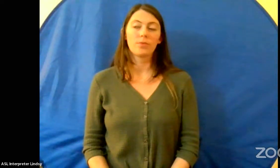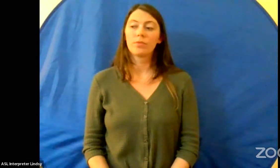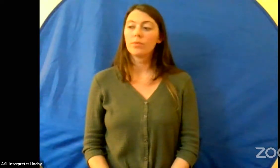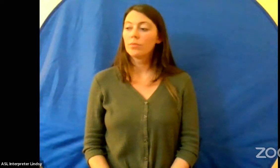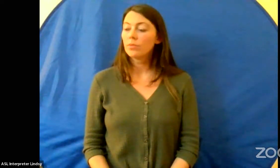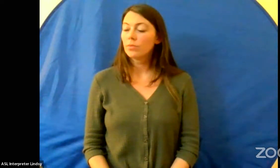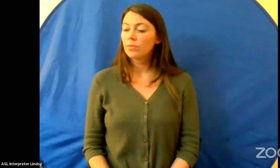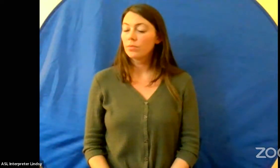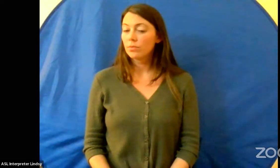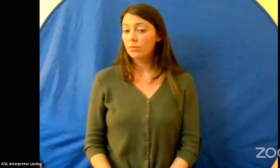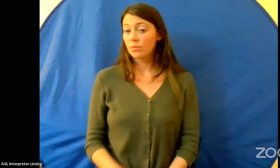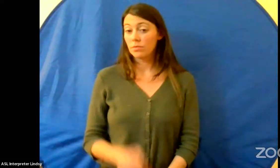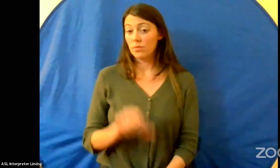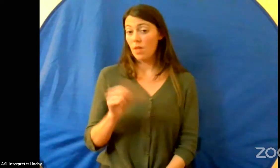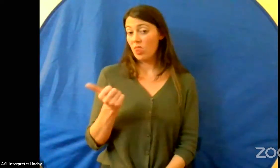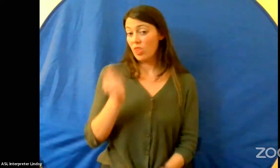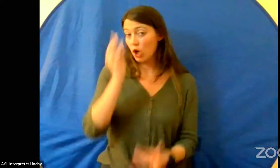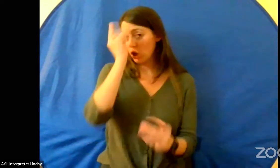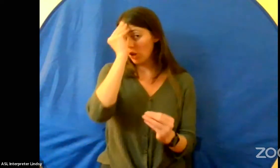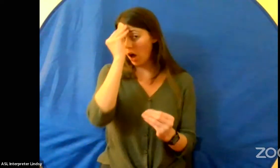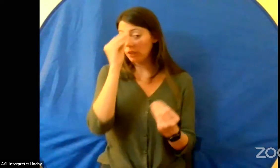Any other thoughts?